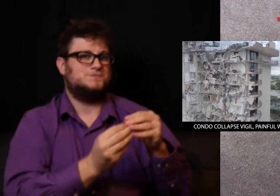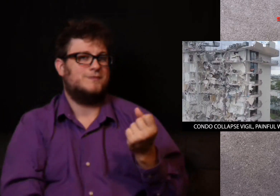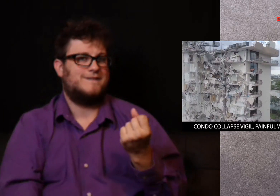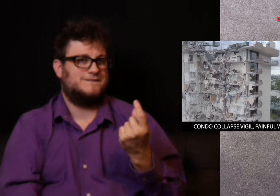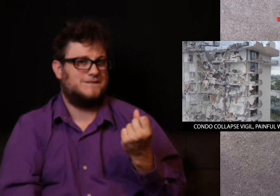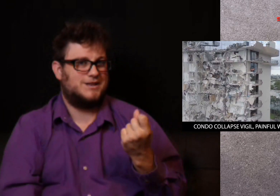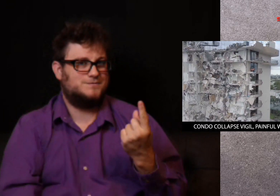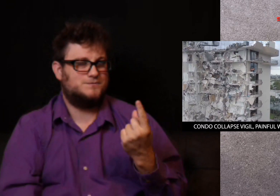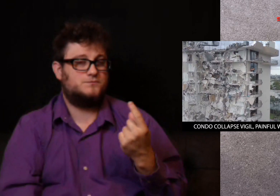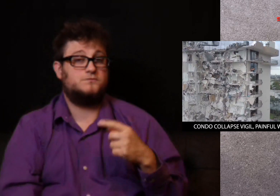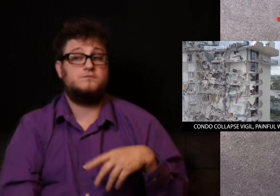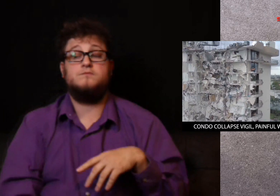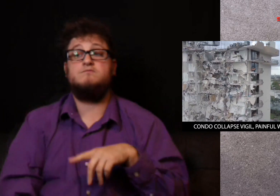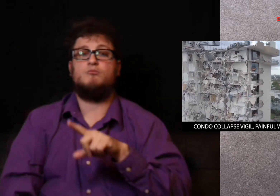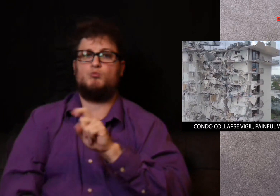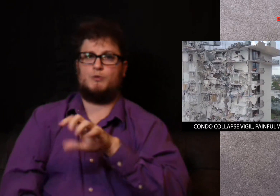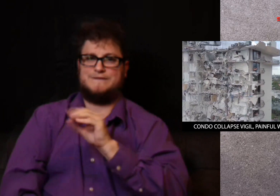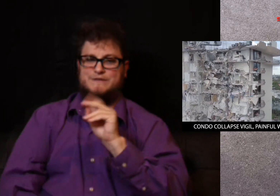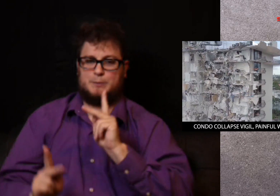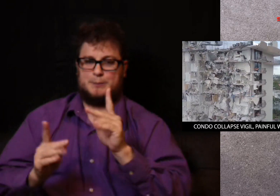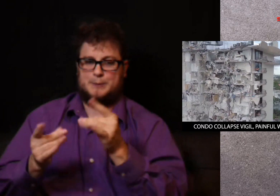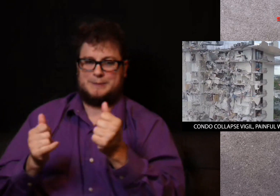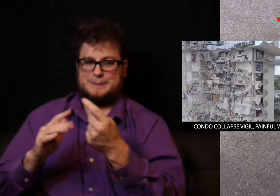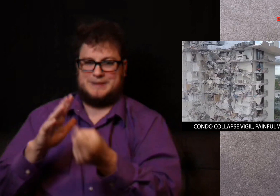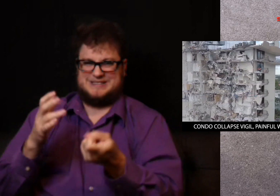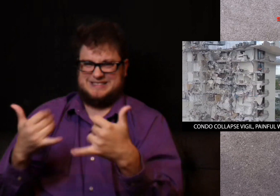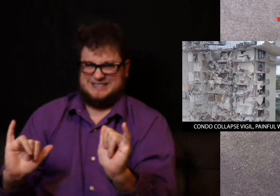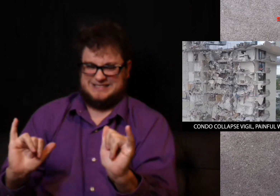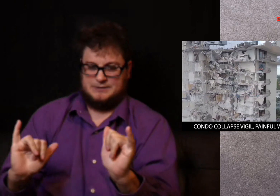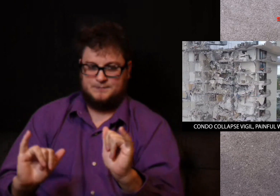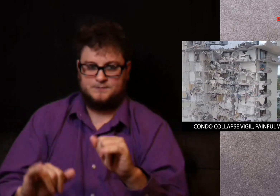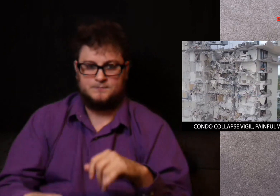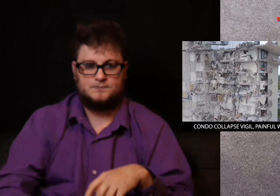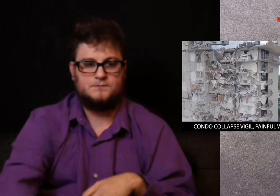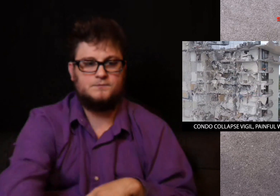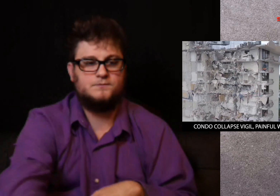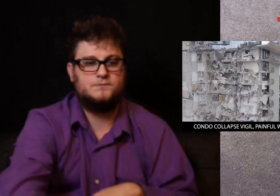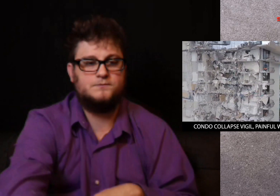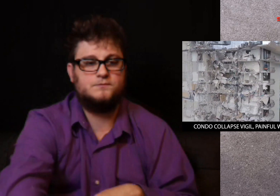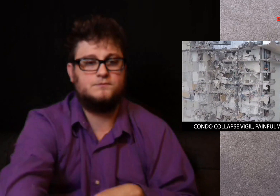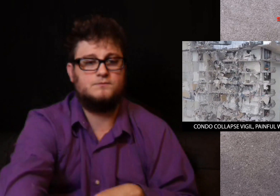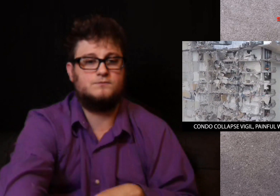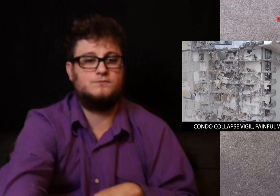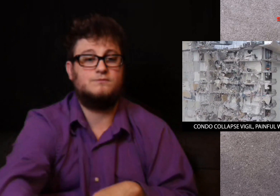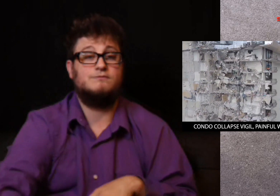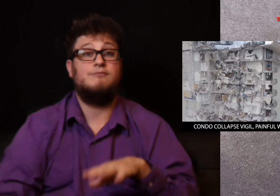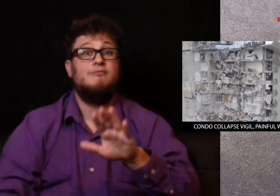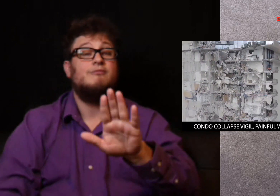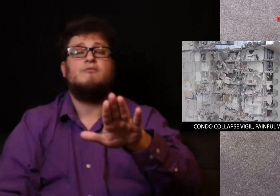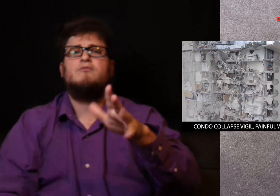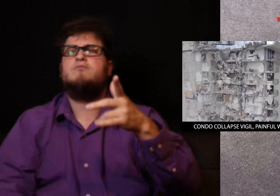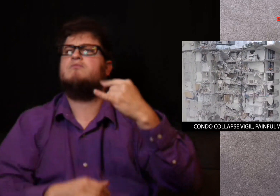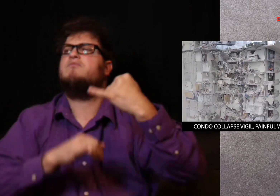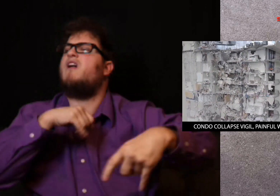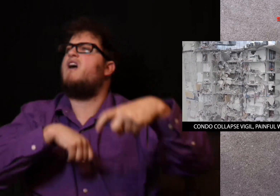The death toll rose to 11. The people are still missing.